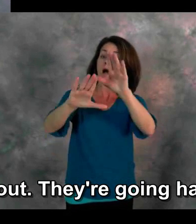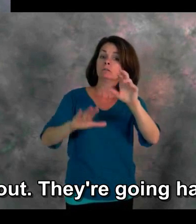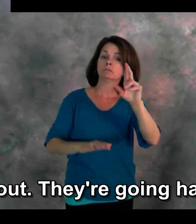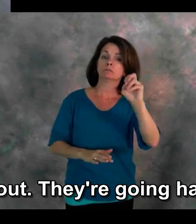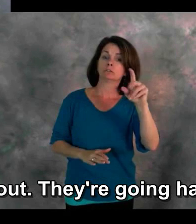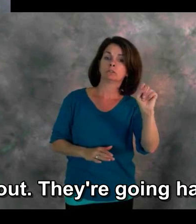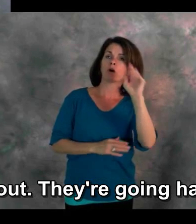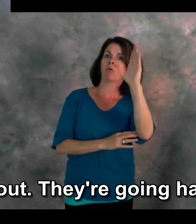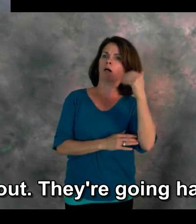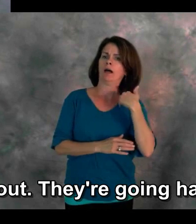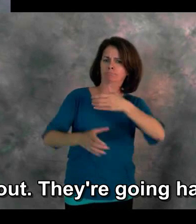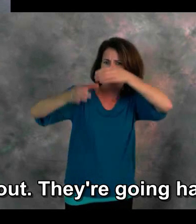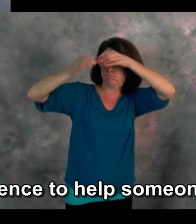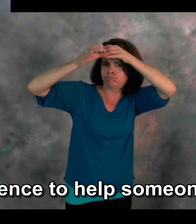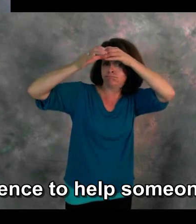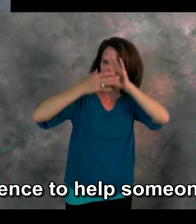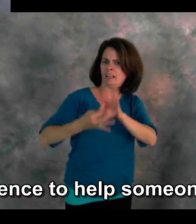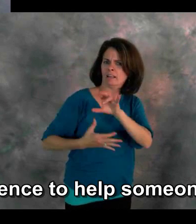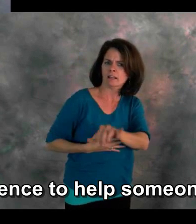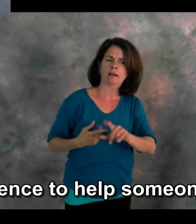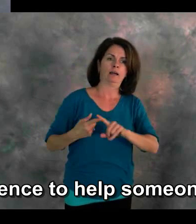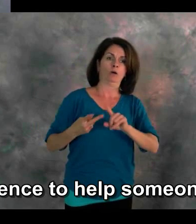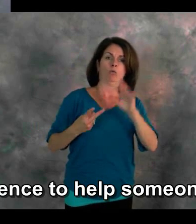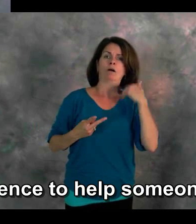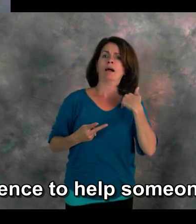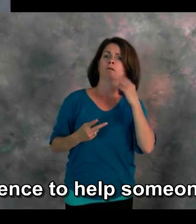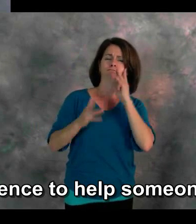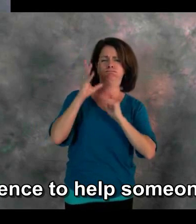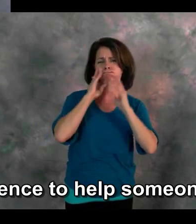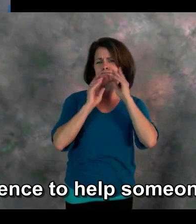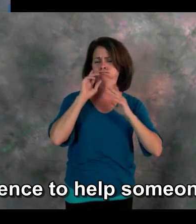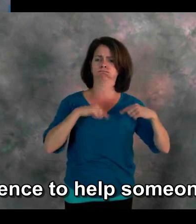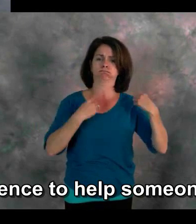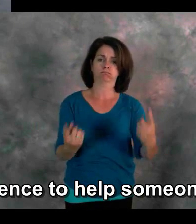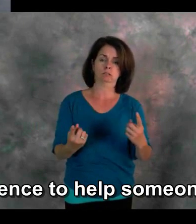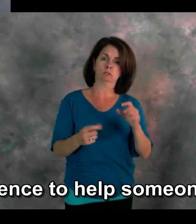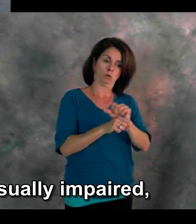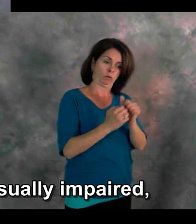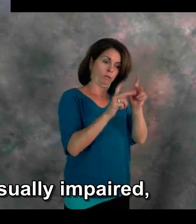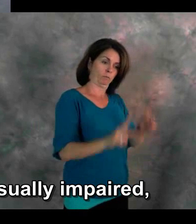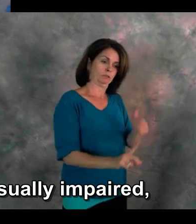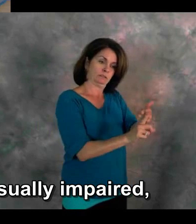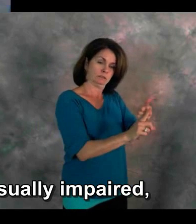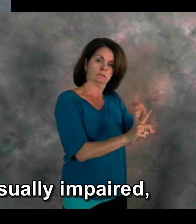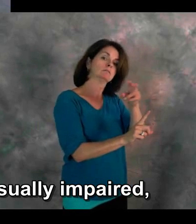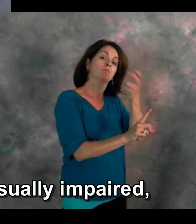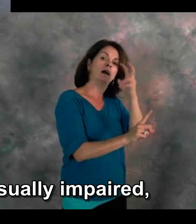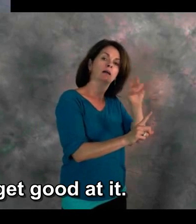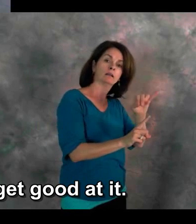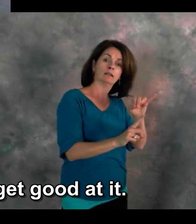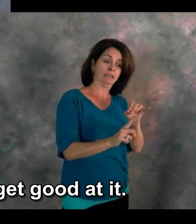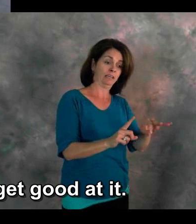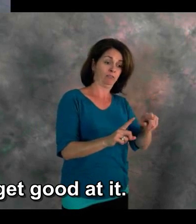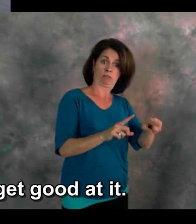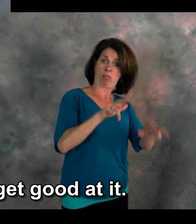and they're going to have the knowledge and the experience to help someone who's blind or visually impaired